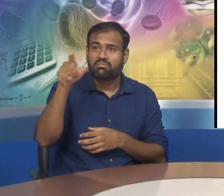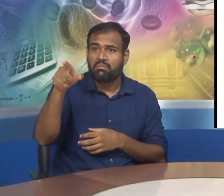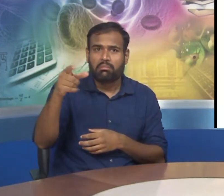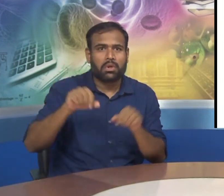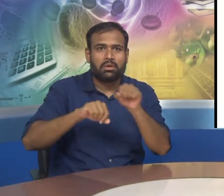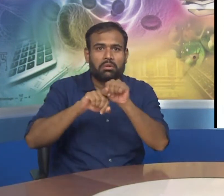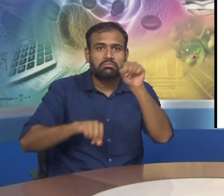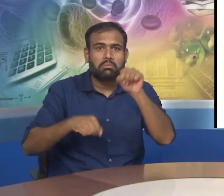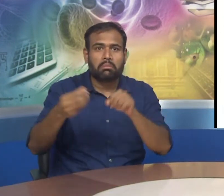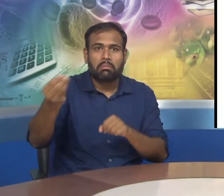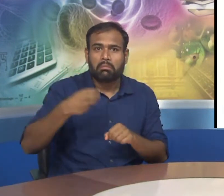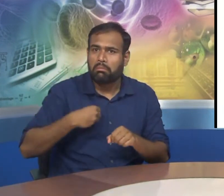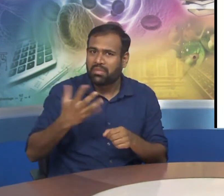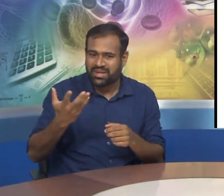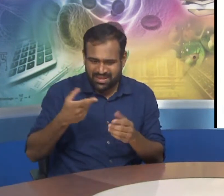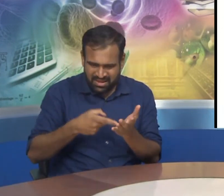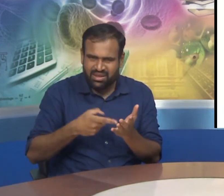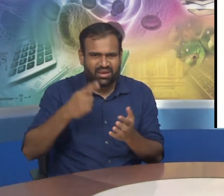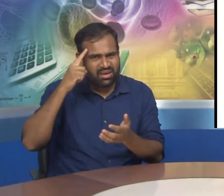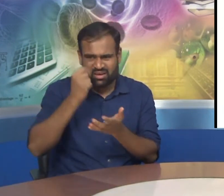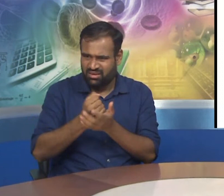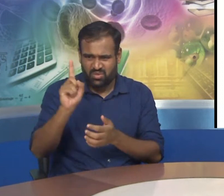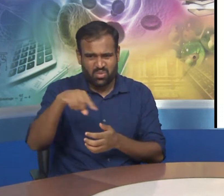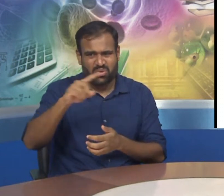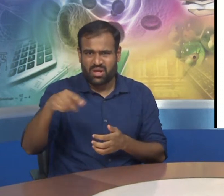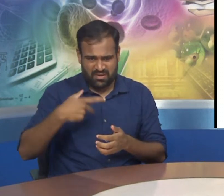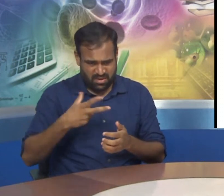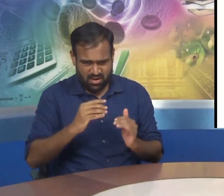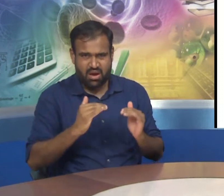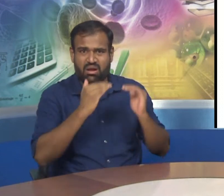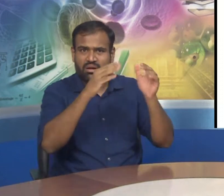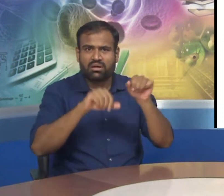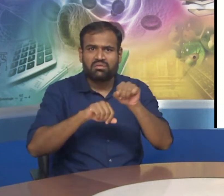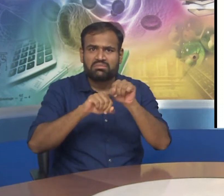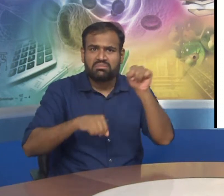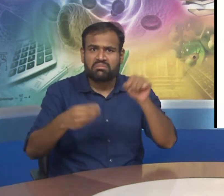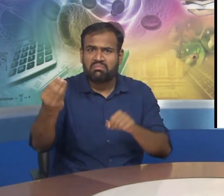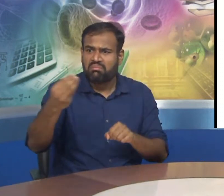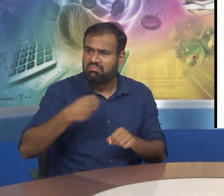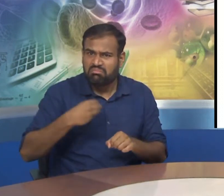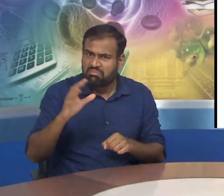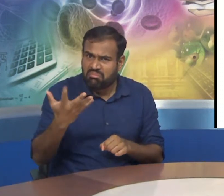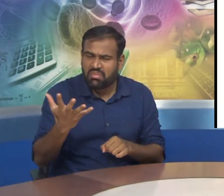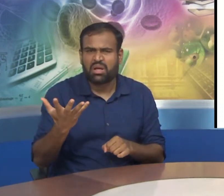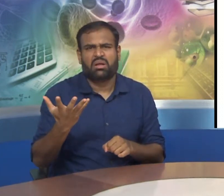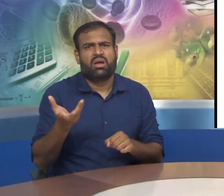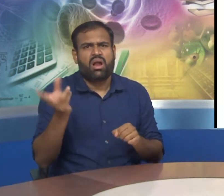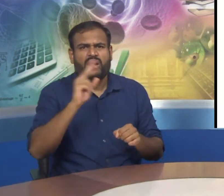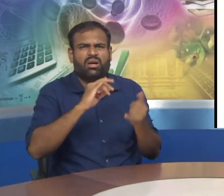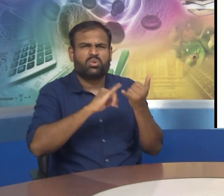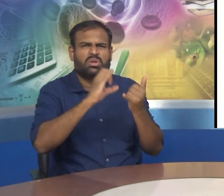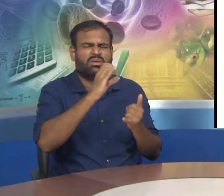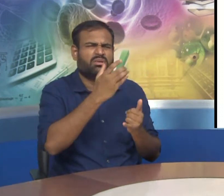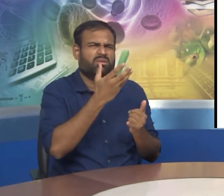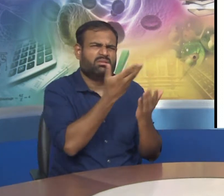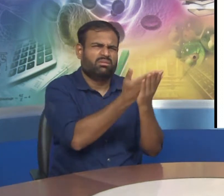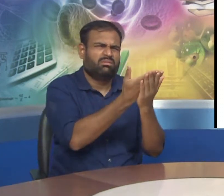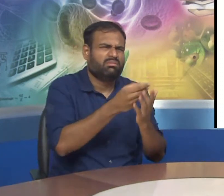If the High Court denies a certificate of fitness to appeal to the Supreme Court, the Supreme Court can use its discretion and